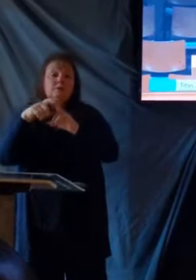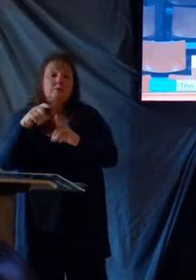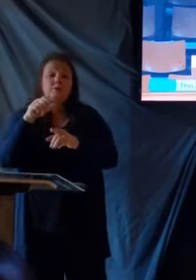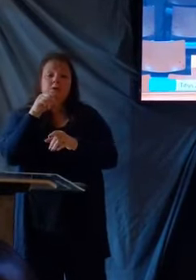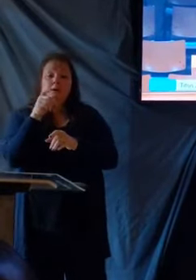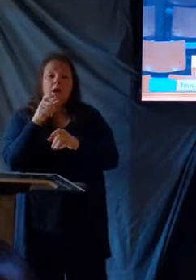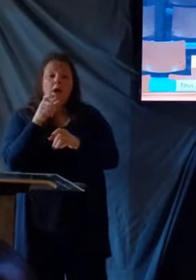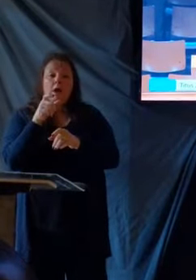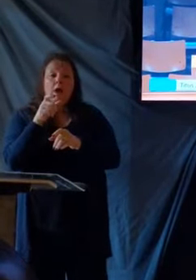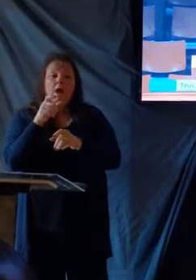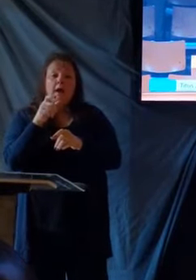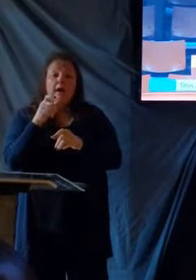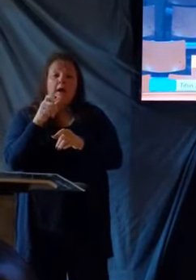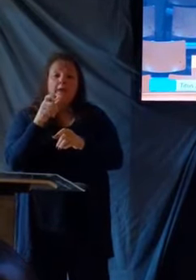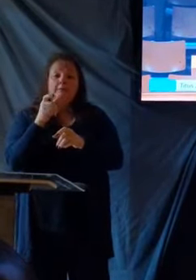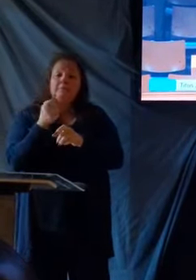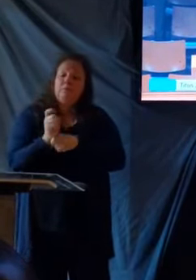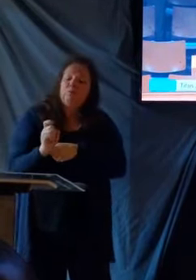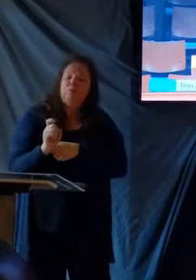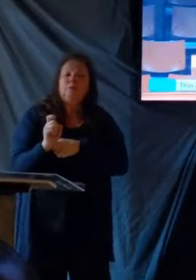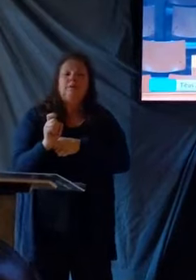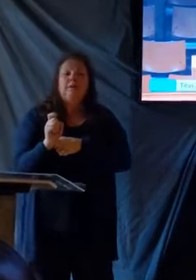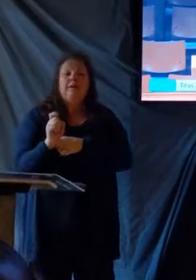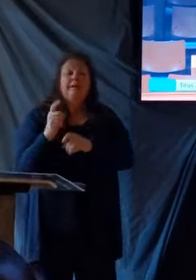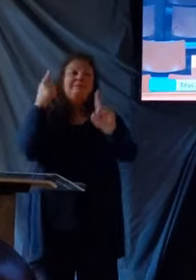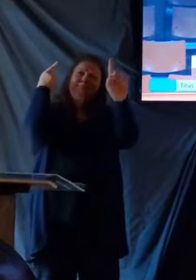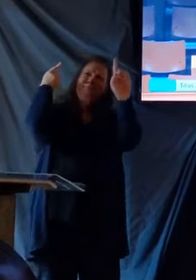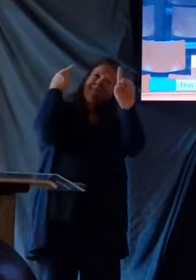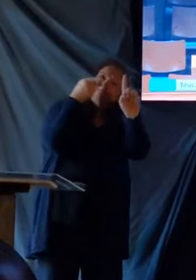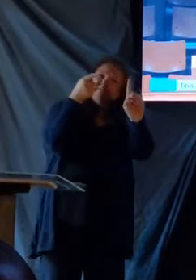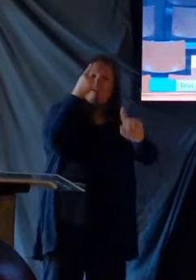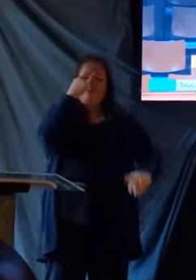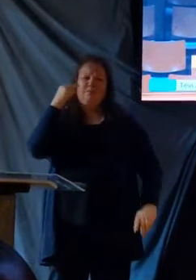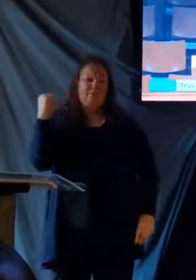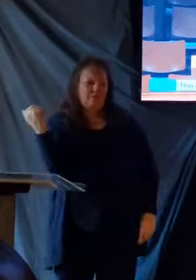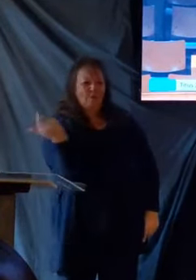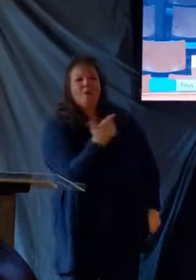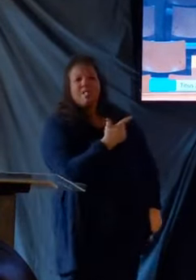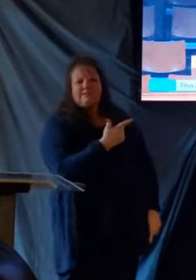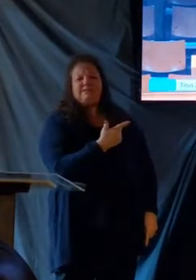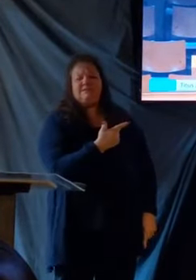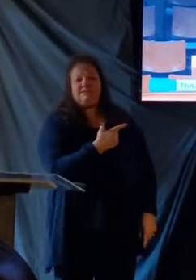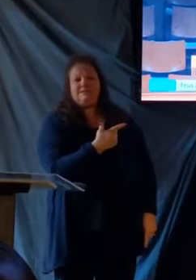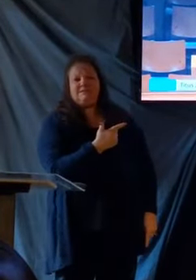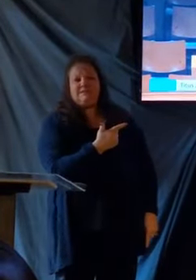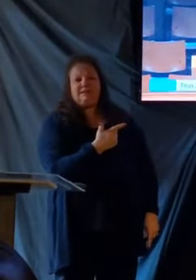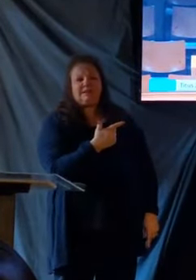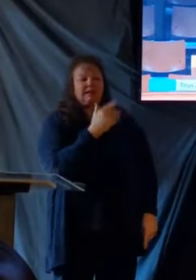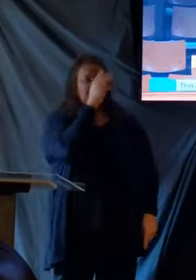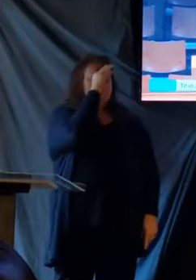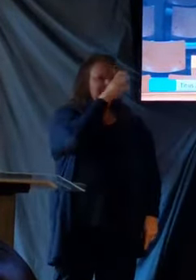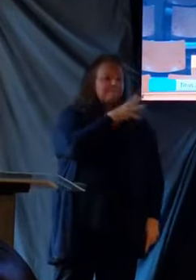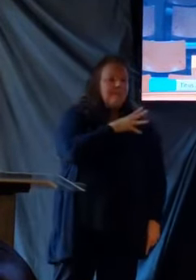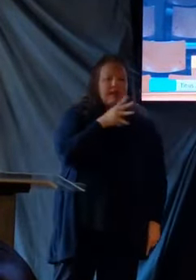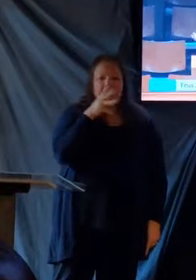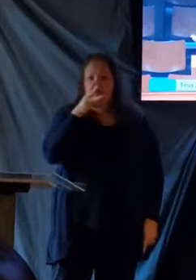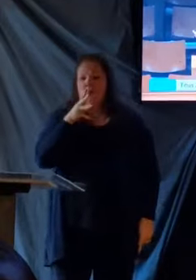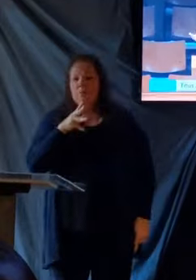not be dishonored. This is what it's all about for all of us. Men,